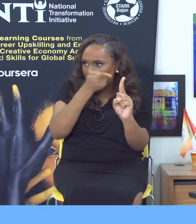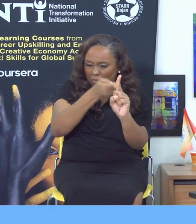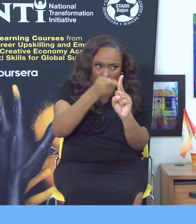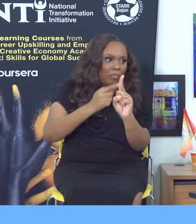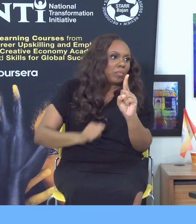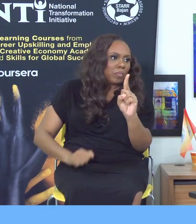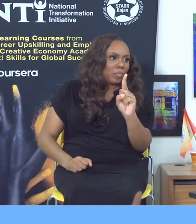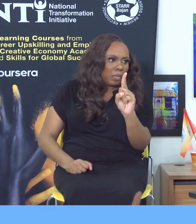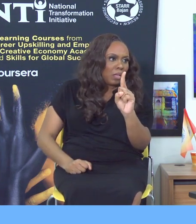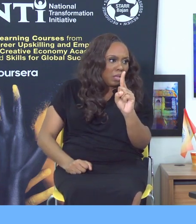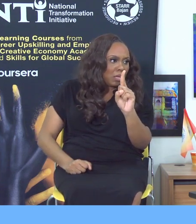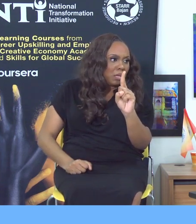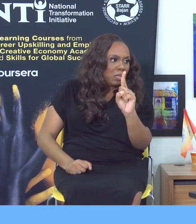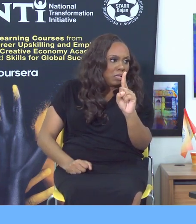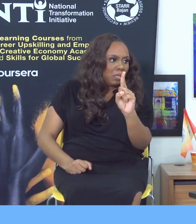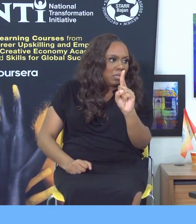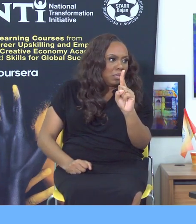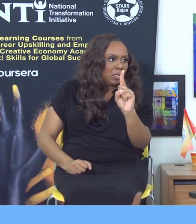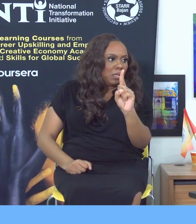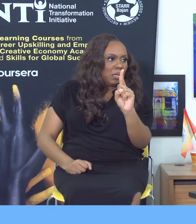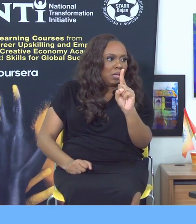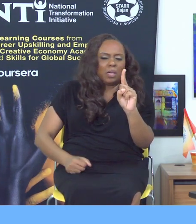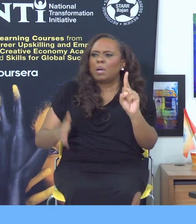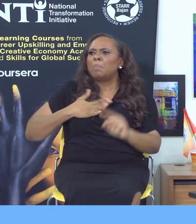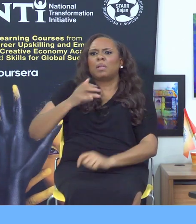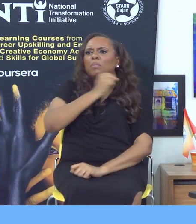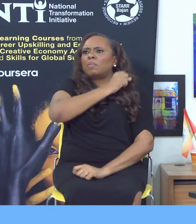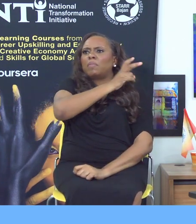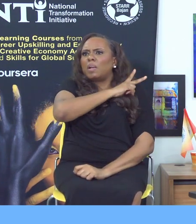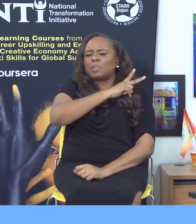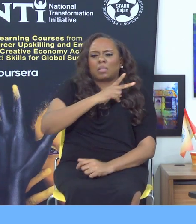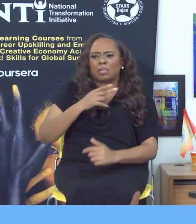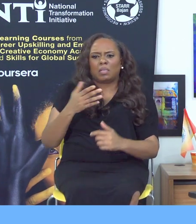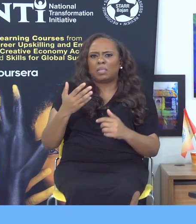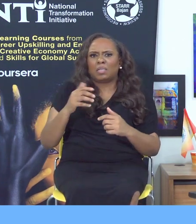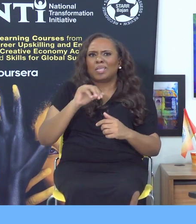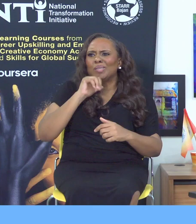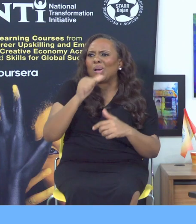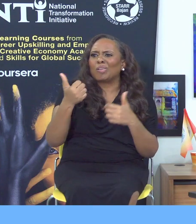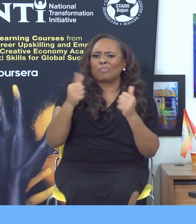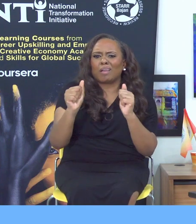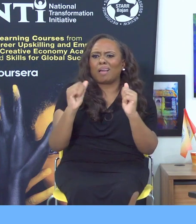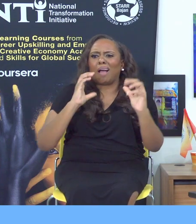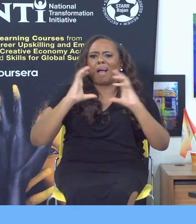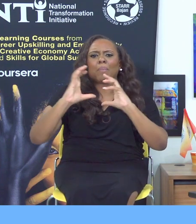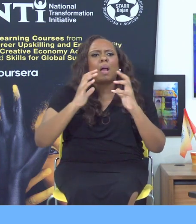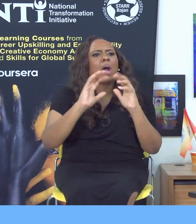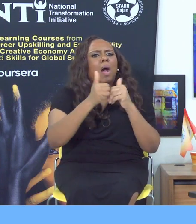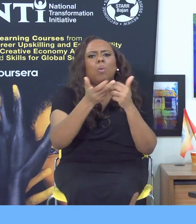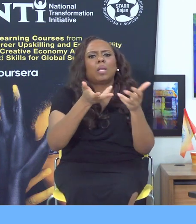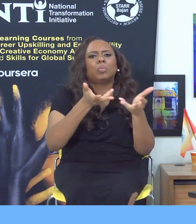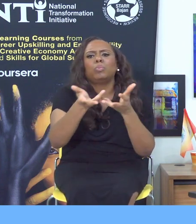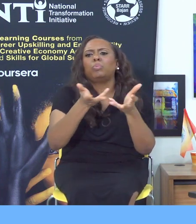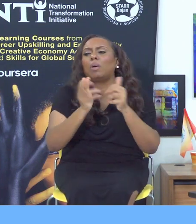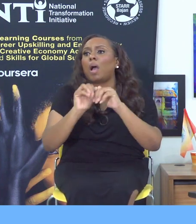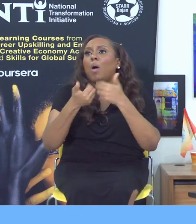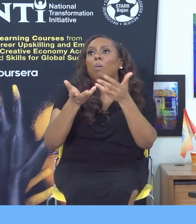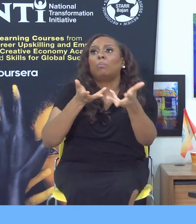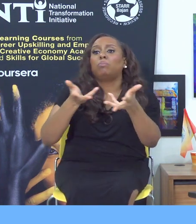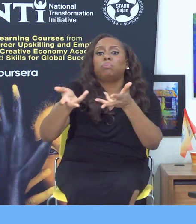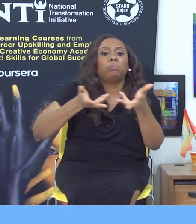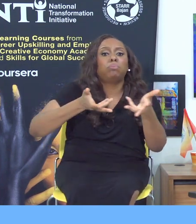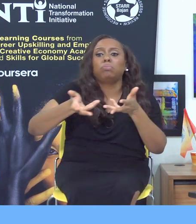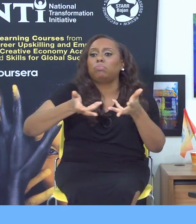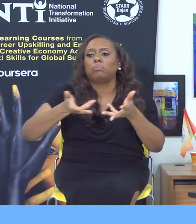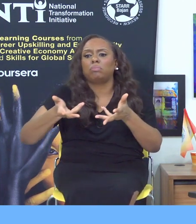again the depth of the situation. How can you communicate with me? How can you understand me, right? She pushed patience in the whole